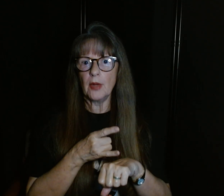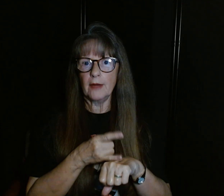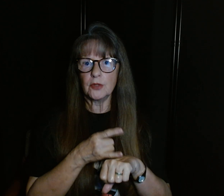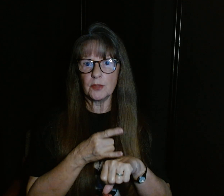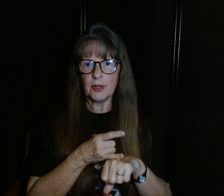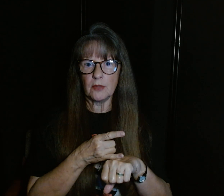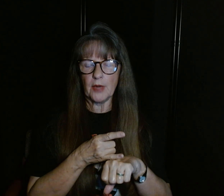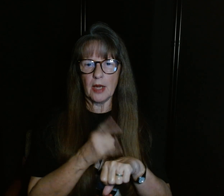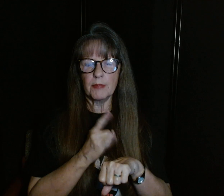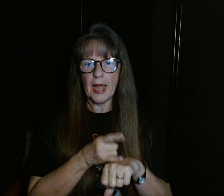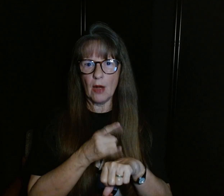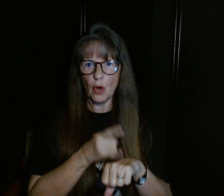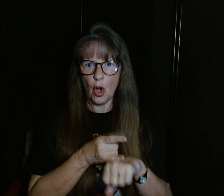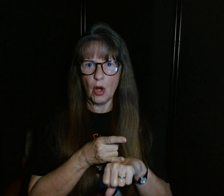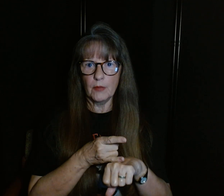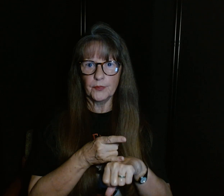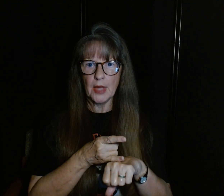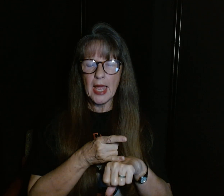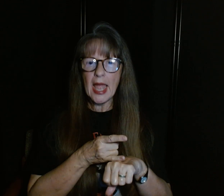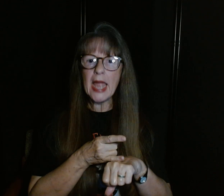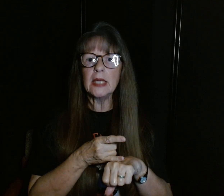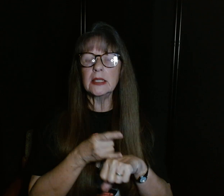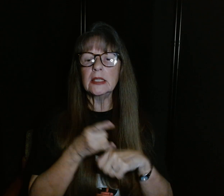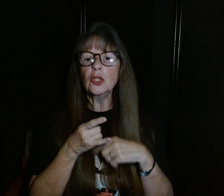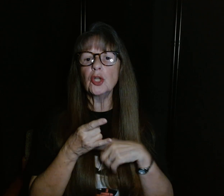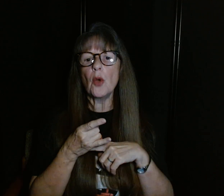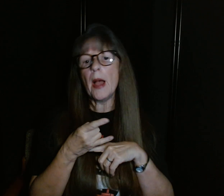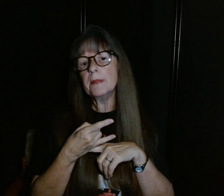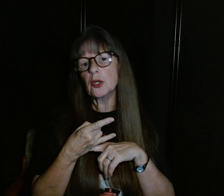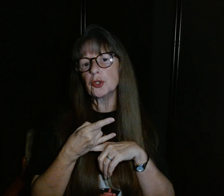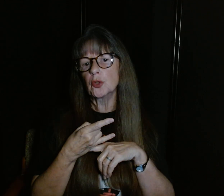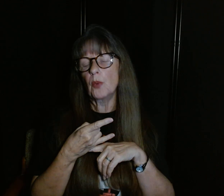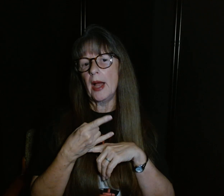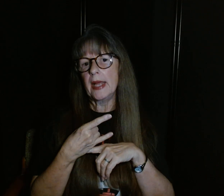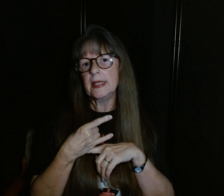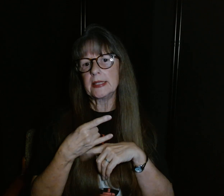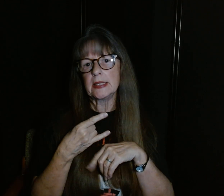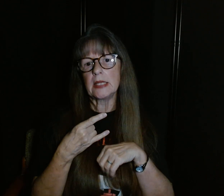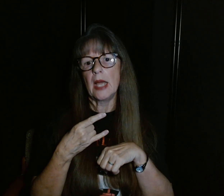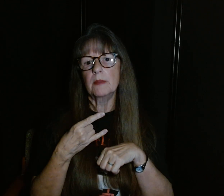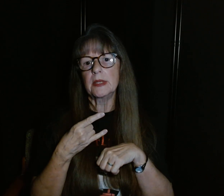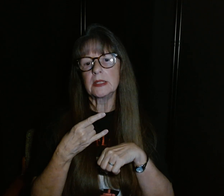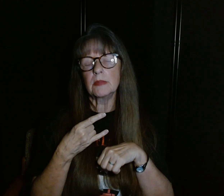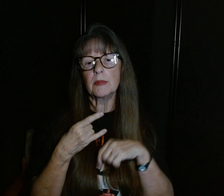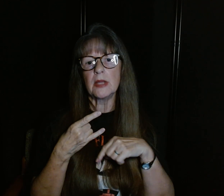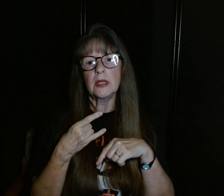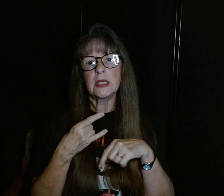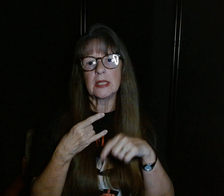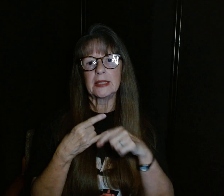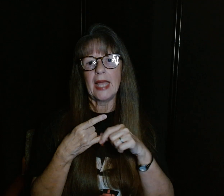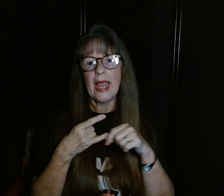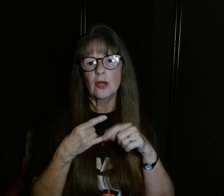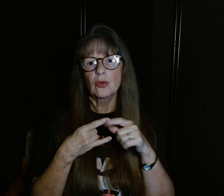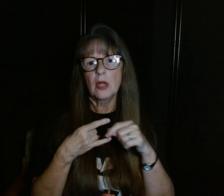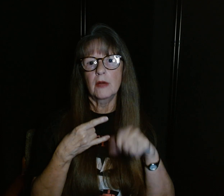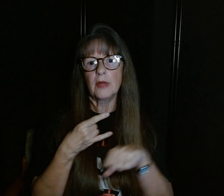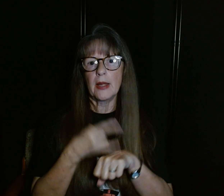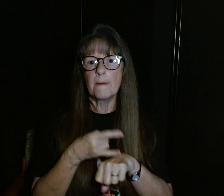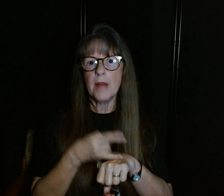have to specify, but alcohol. And, I'm not sure why it's this sign, but sometimes I think it's like the handle of like a mug